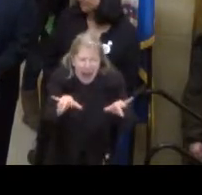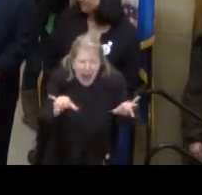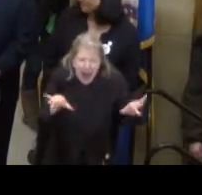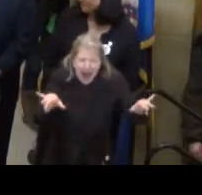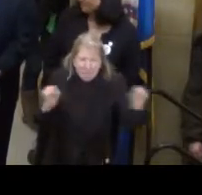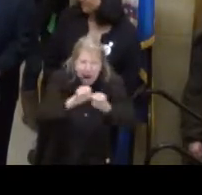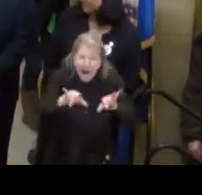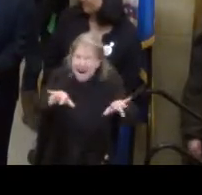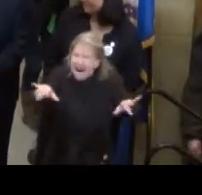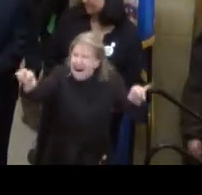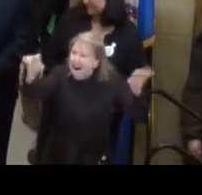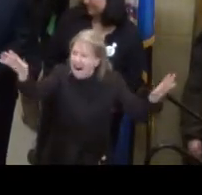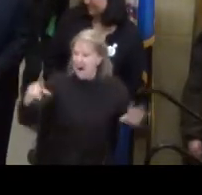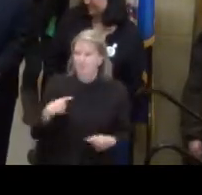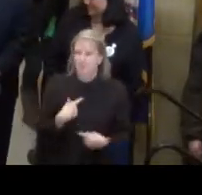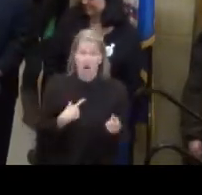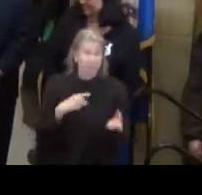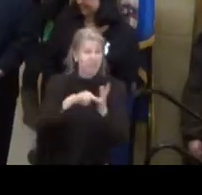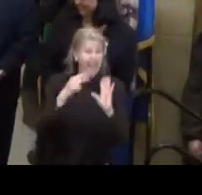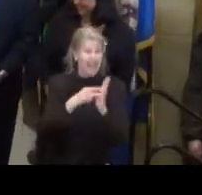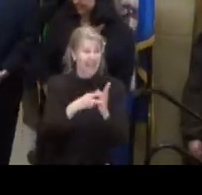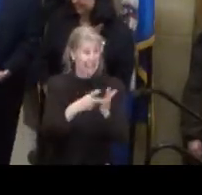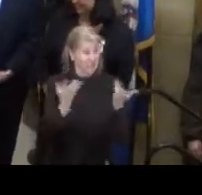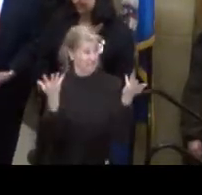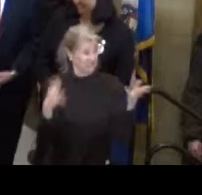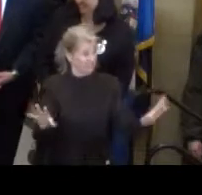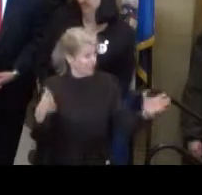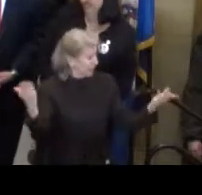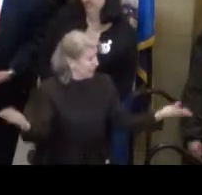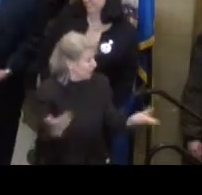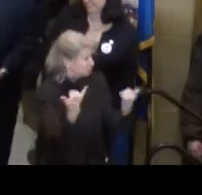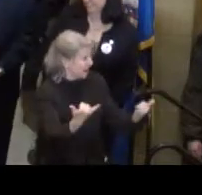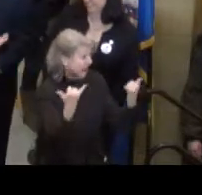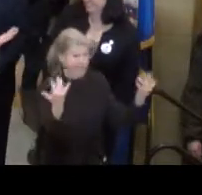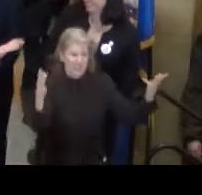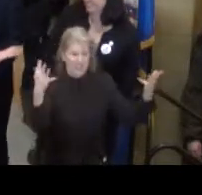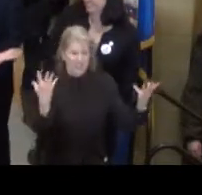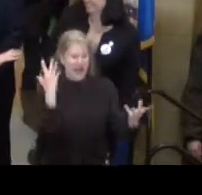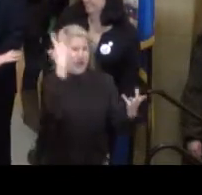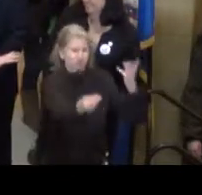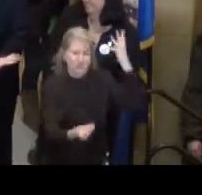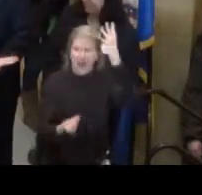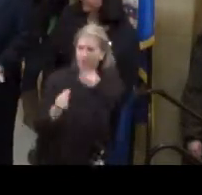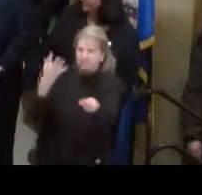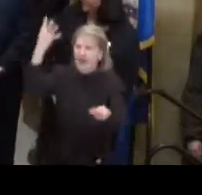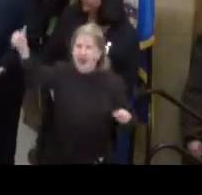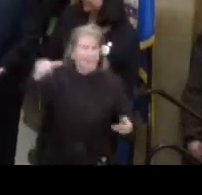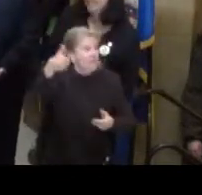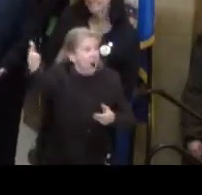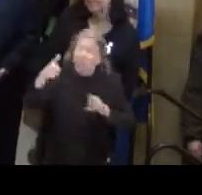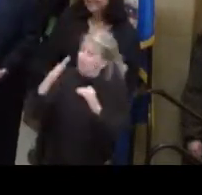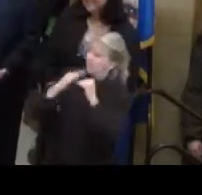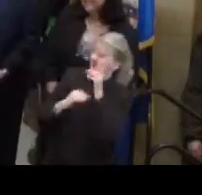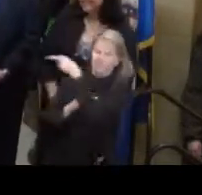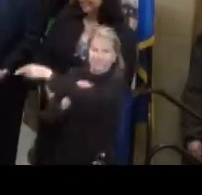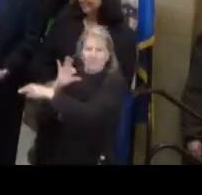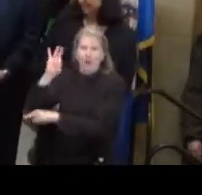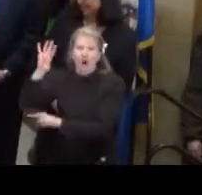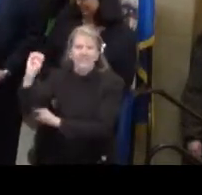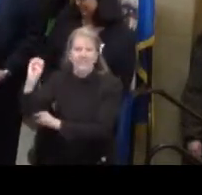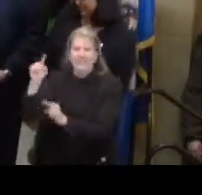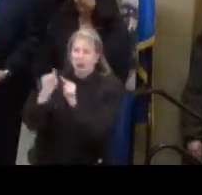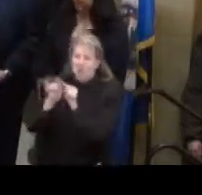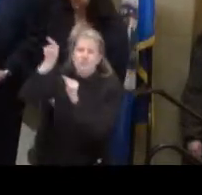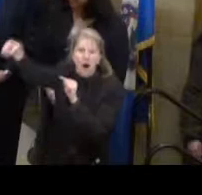but you have to go out from this rally into the other parts of this building, into the offices across